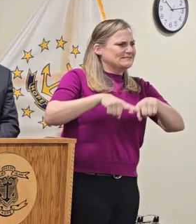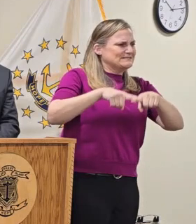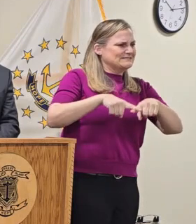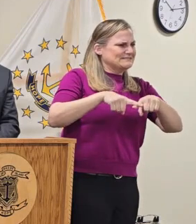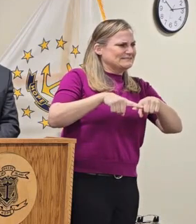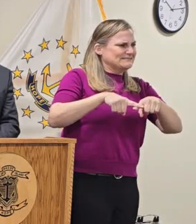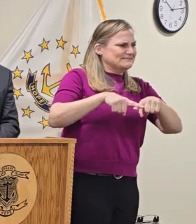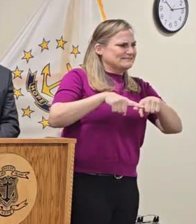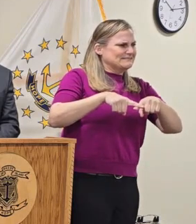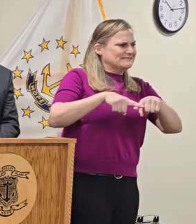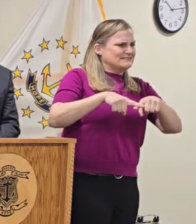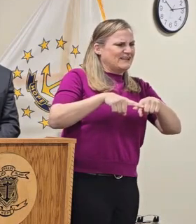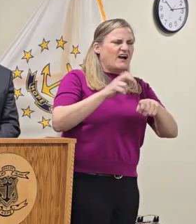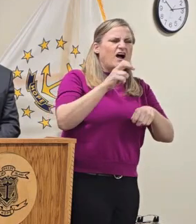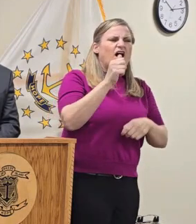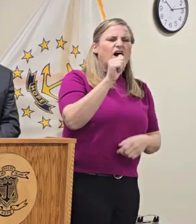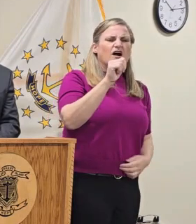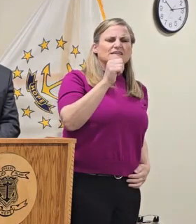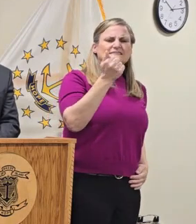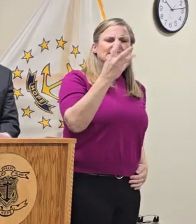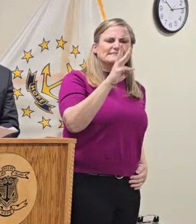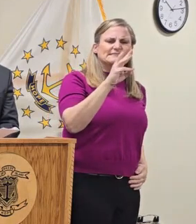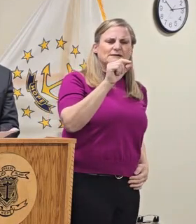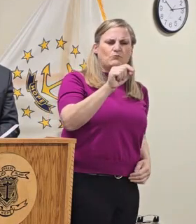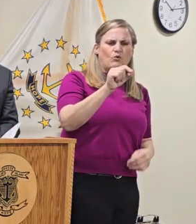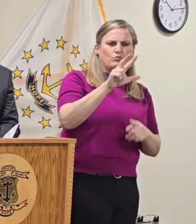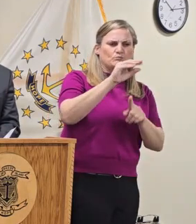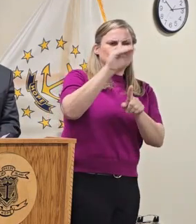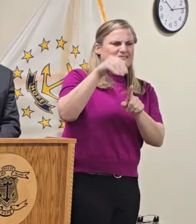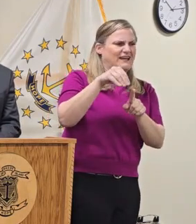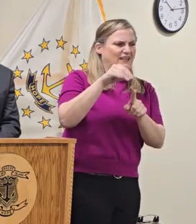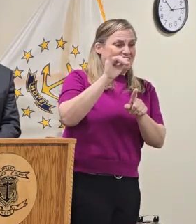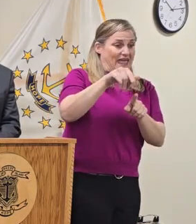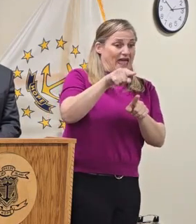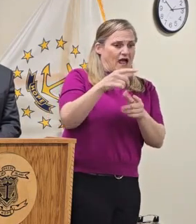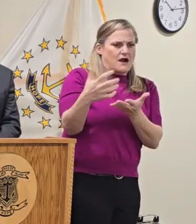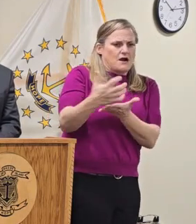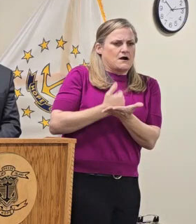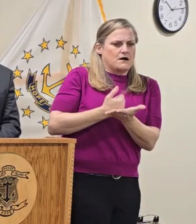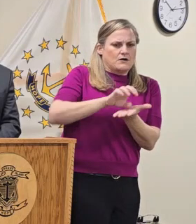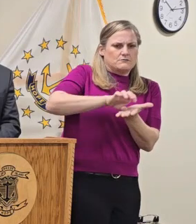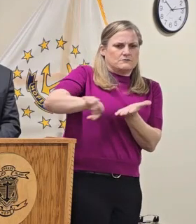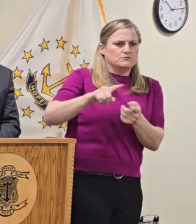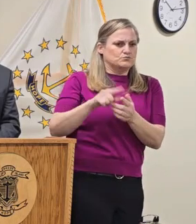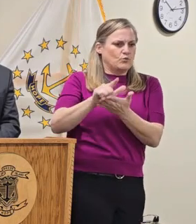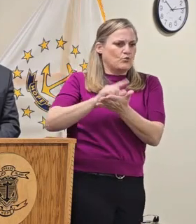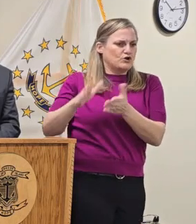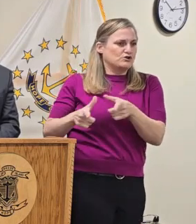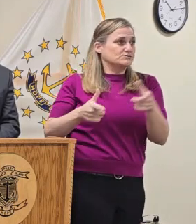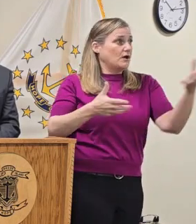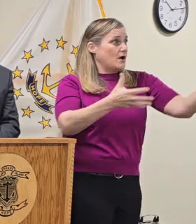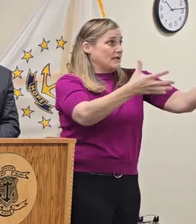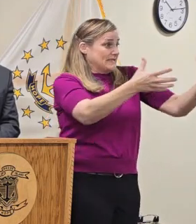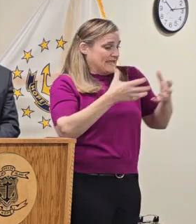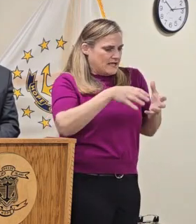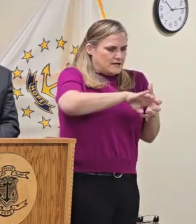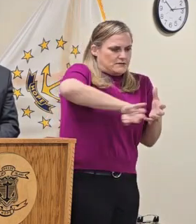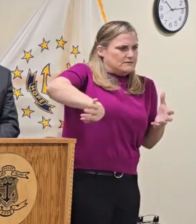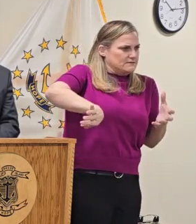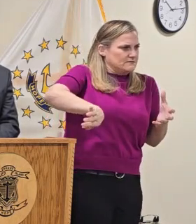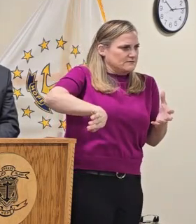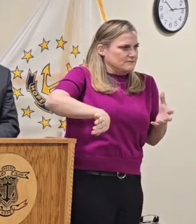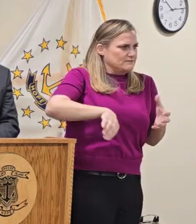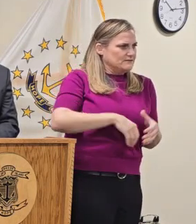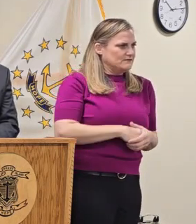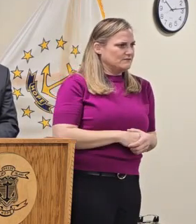16.2/3, which is very similar to the, it's actually identical to the arrangement that we had with 38 Studios. All right, going to go to